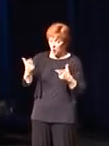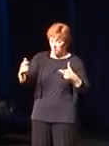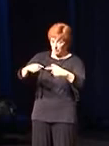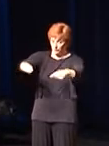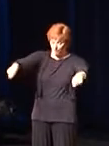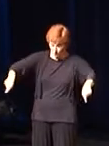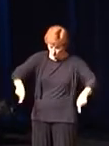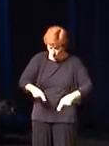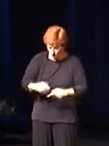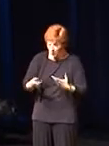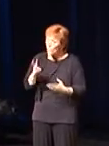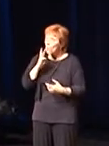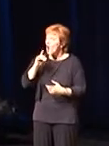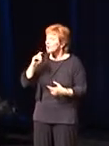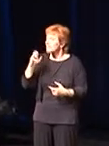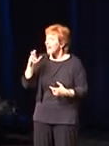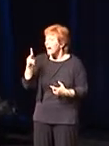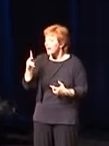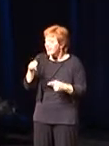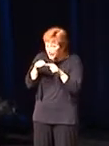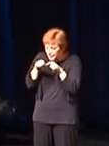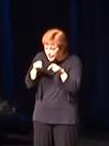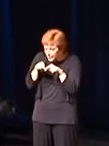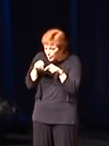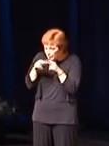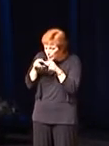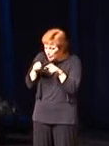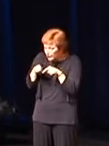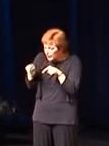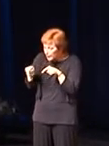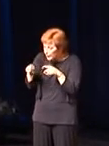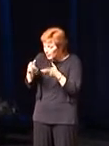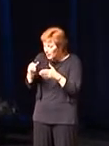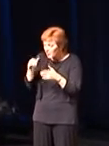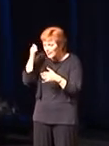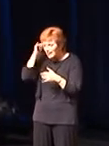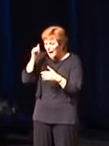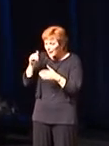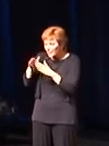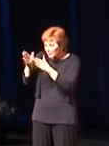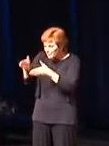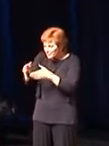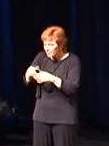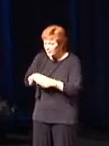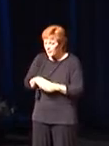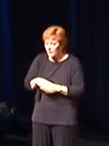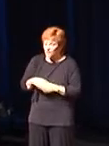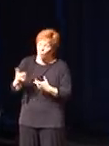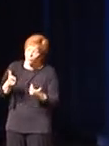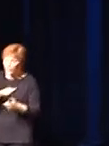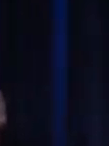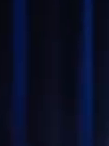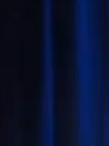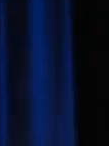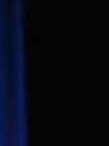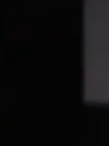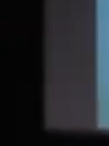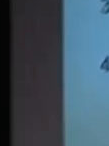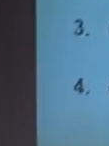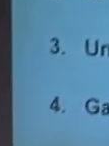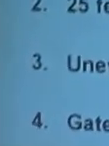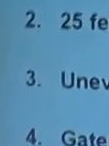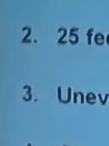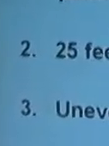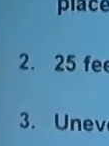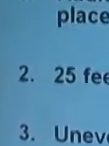a big water tank. You know, if I had another little building over here, that might be the cattle office. So switch back and forth. Now, I